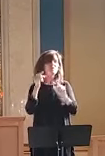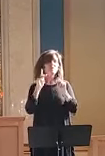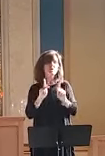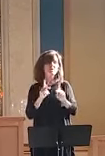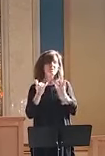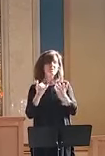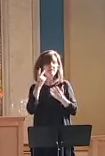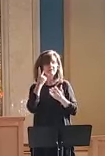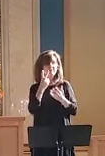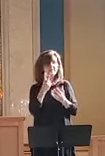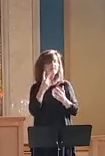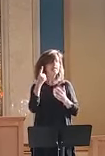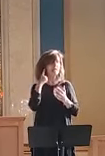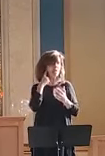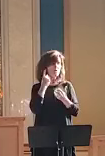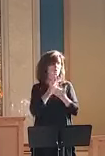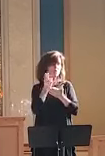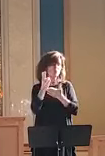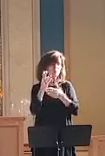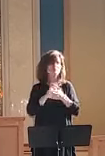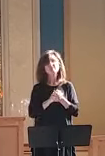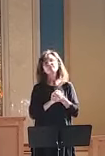truth.